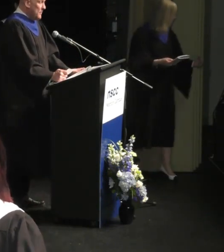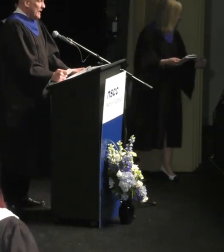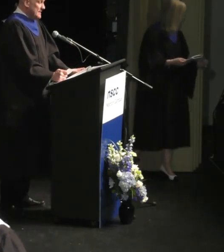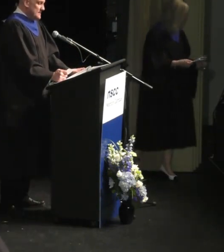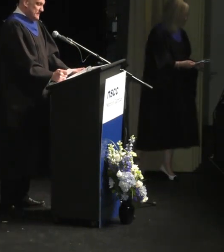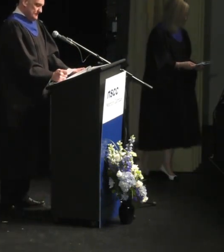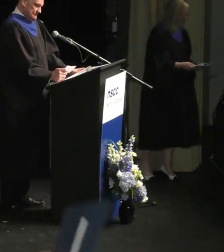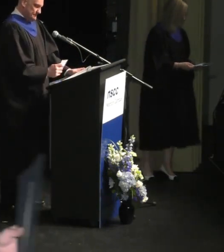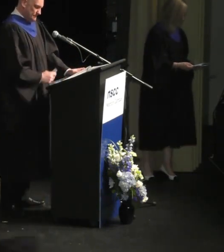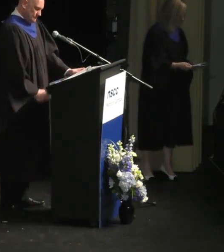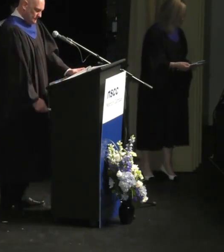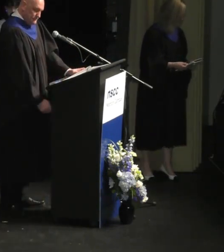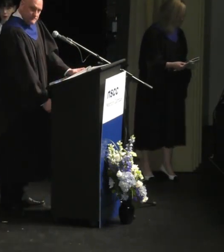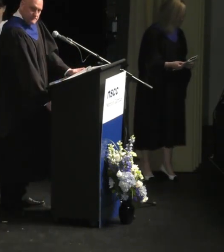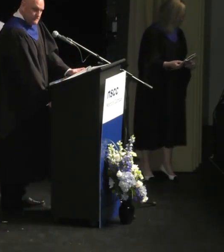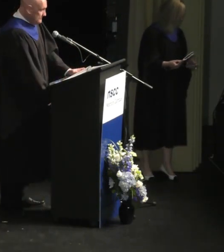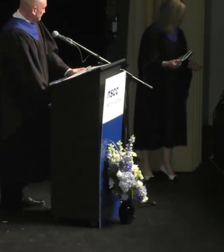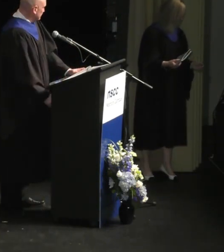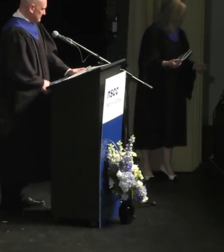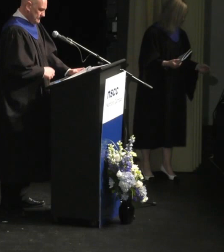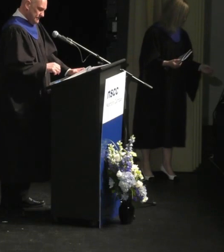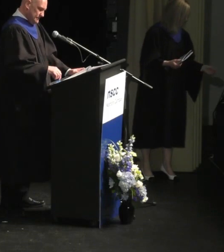Kelsey White.